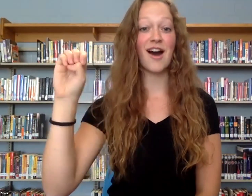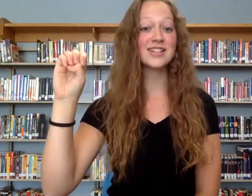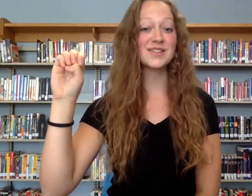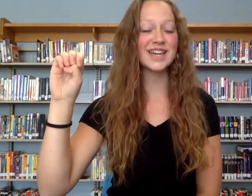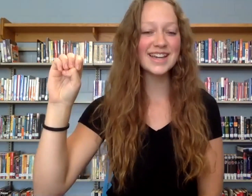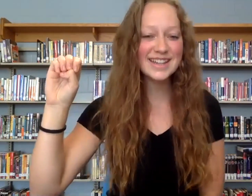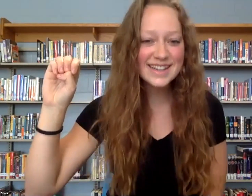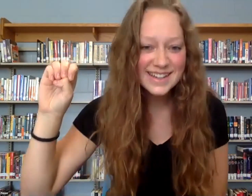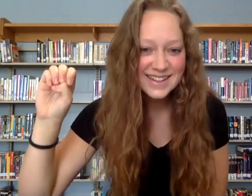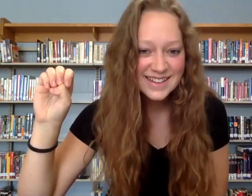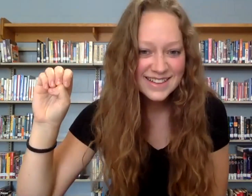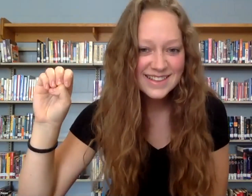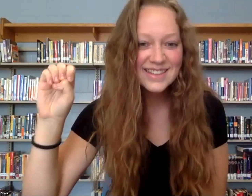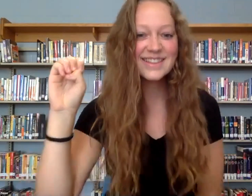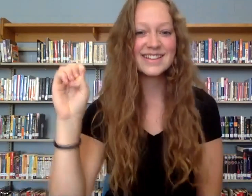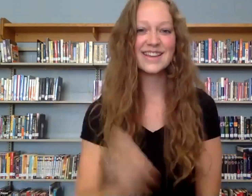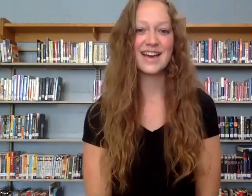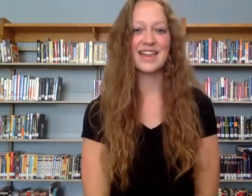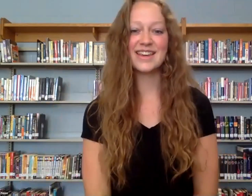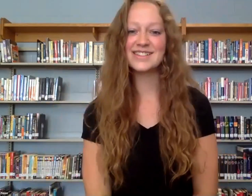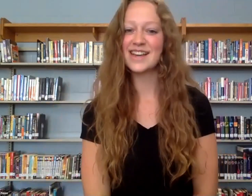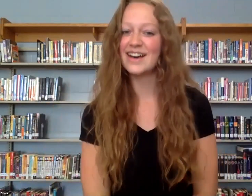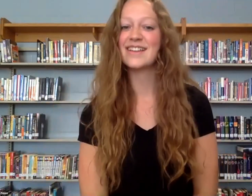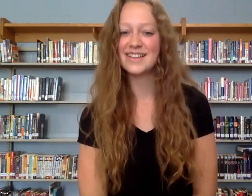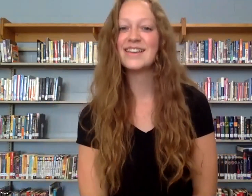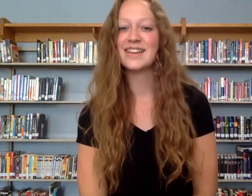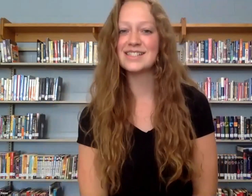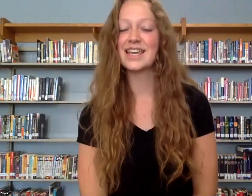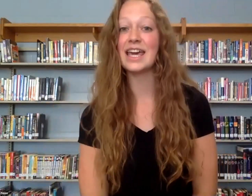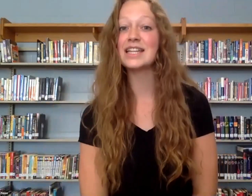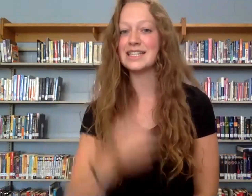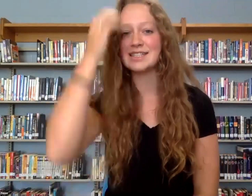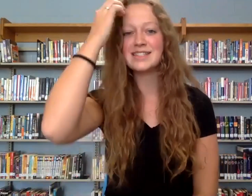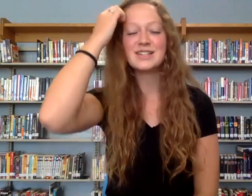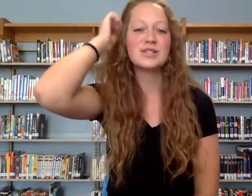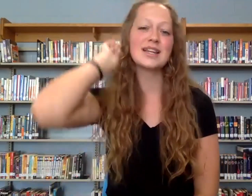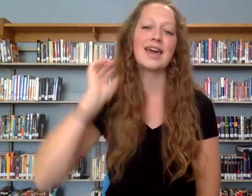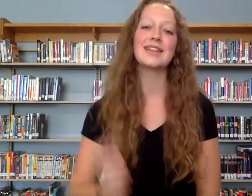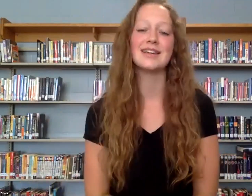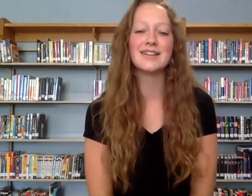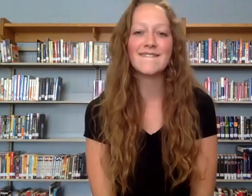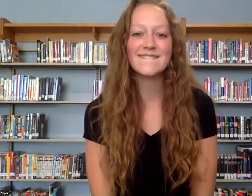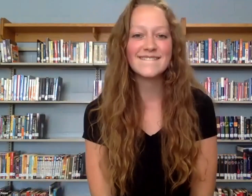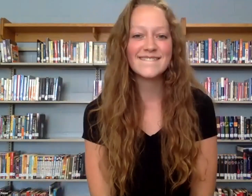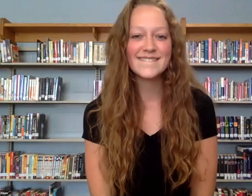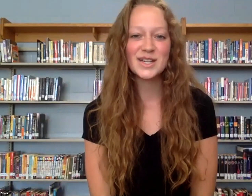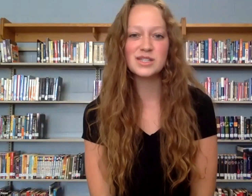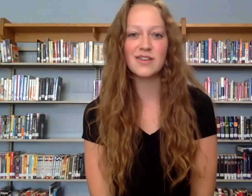Did someone get it? Yes, I think so. It's a Kaylee. Avery says Kaylee. Who said it